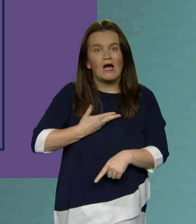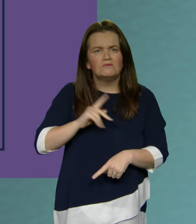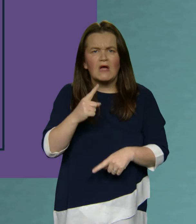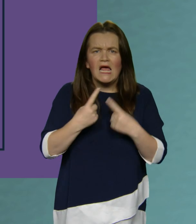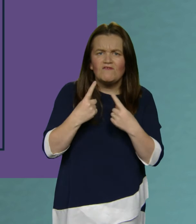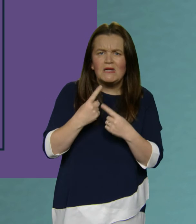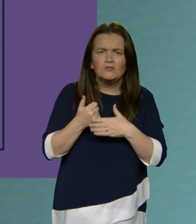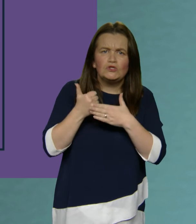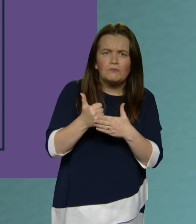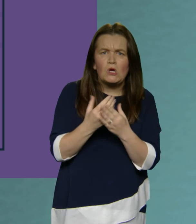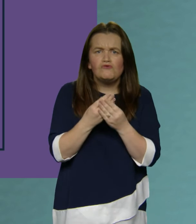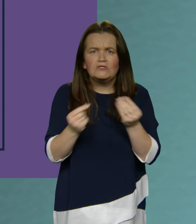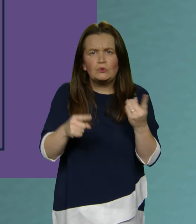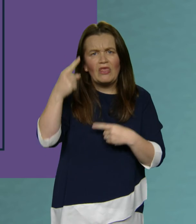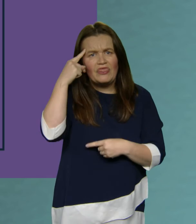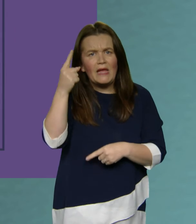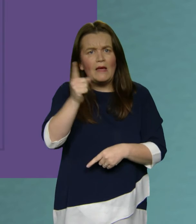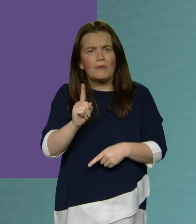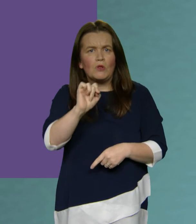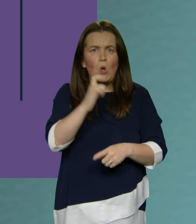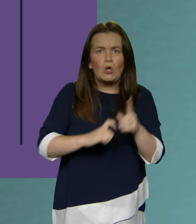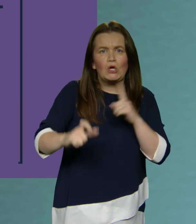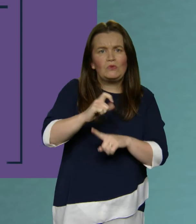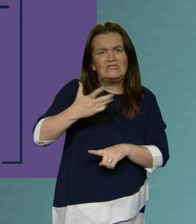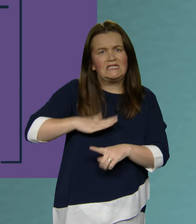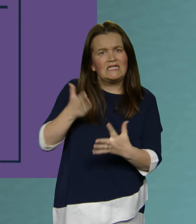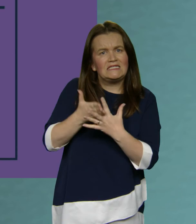resources do you think people in your community will need to do this?